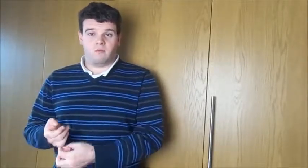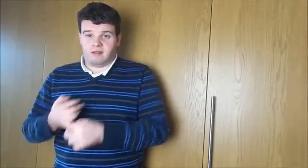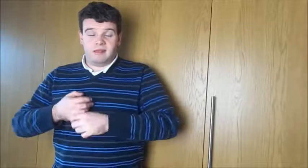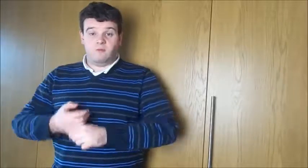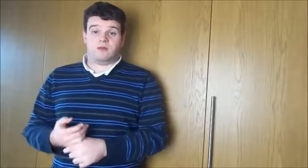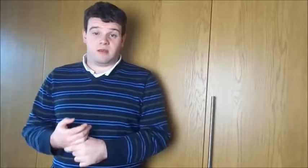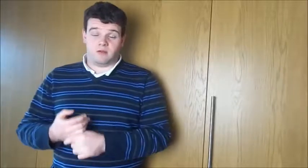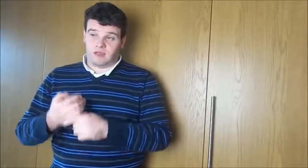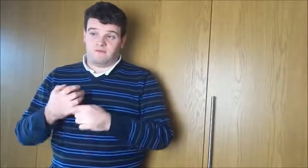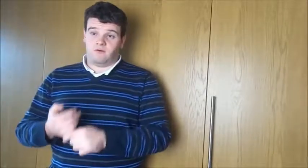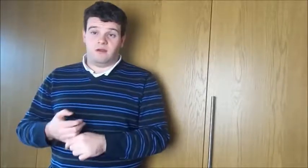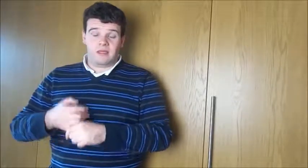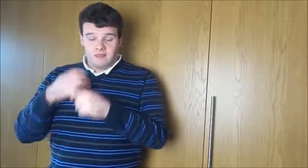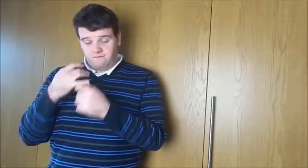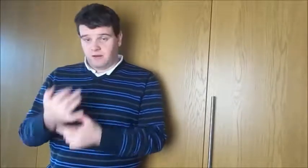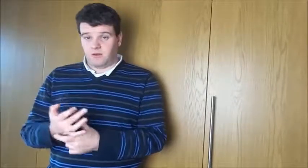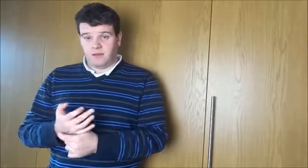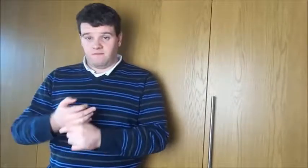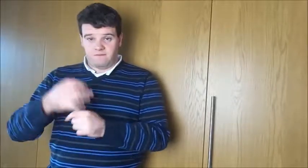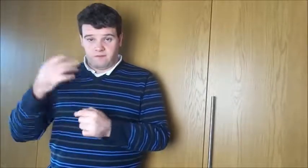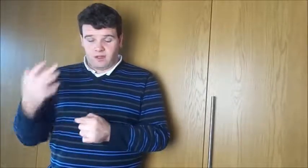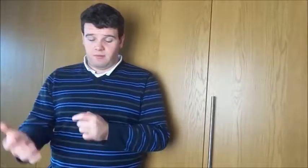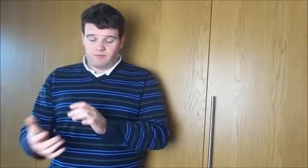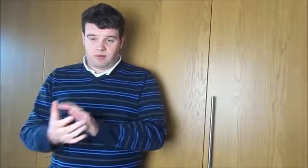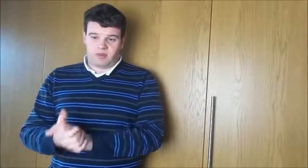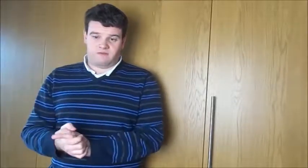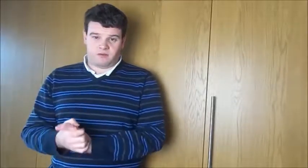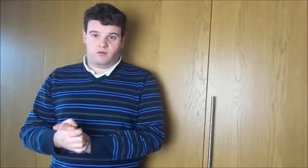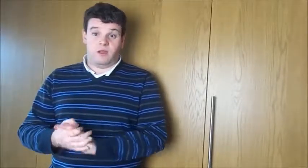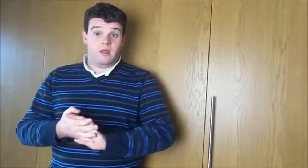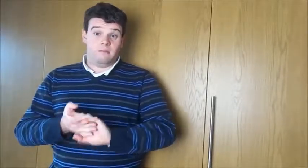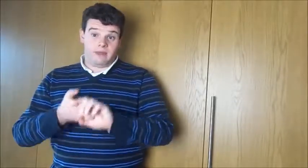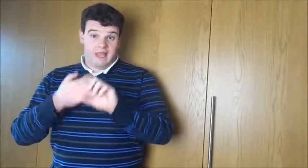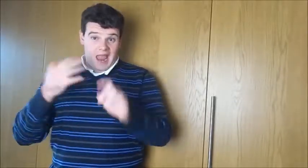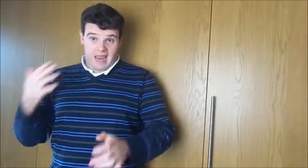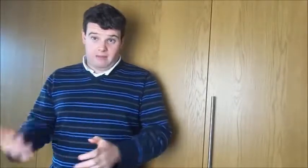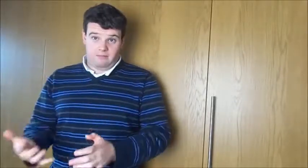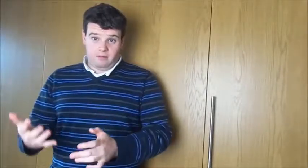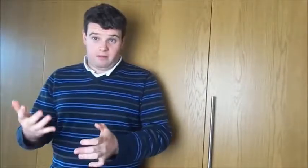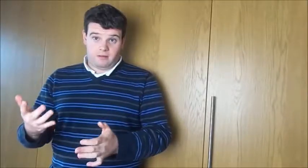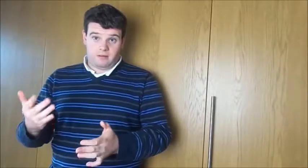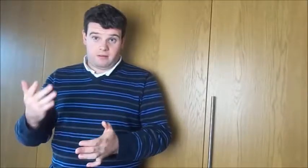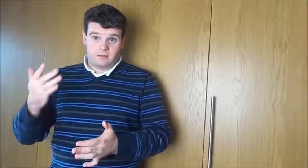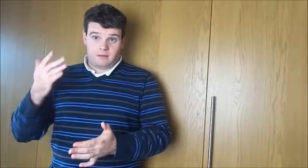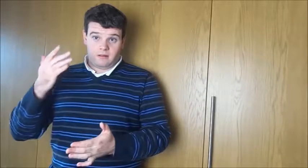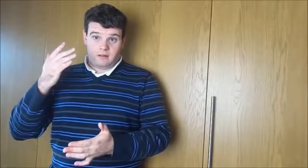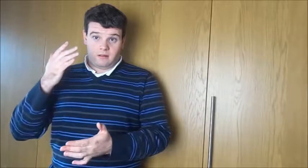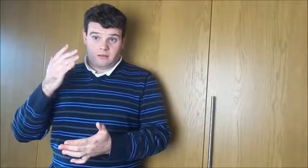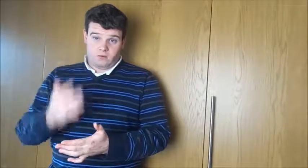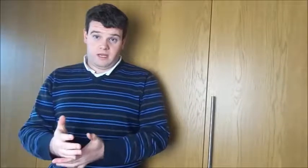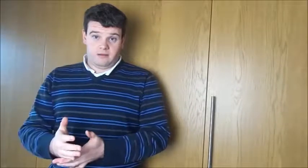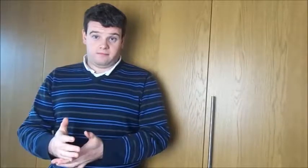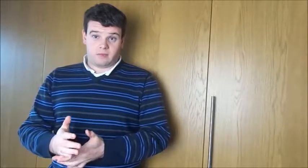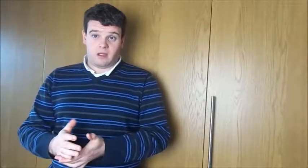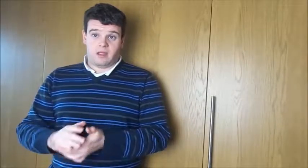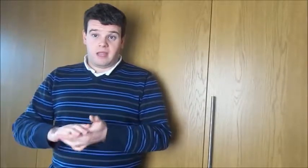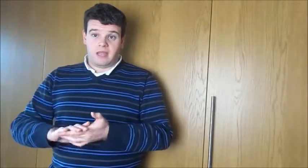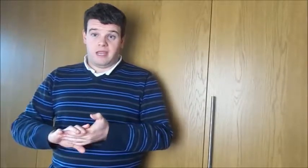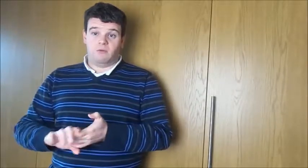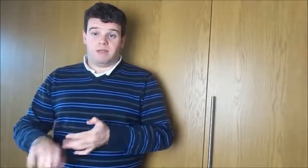he wanted, because he thought if the Princess Victoria became the Queen, he would be able